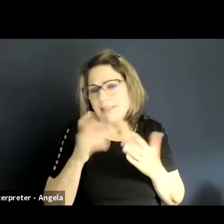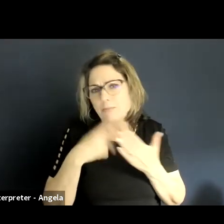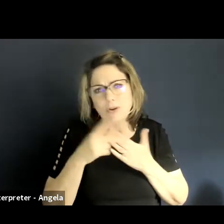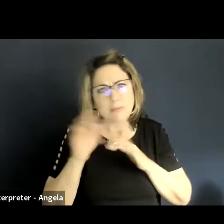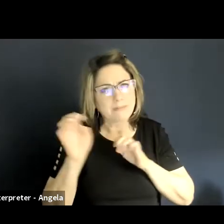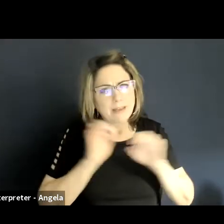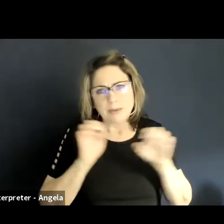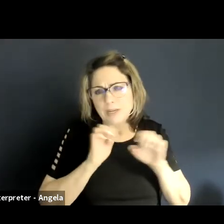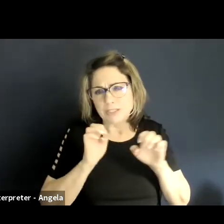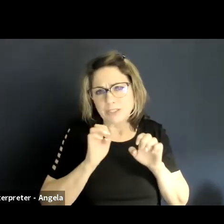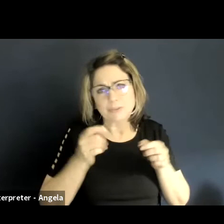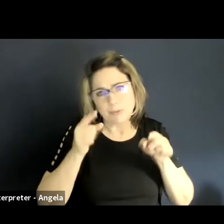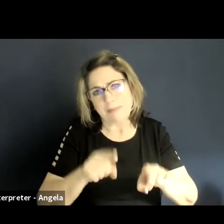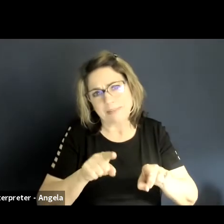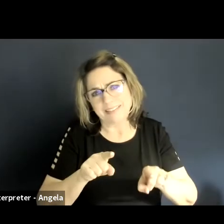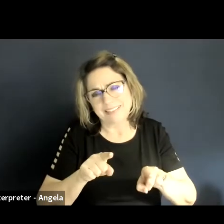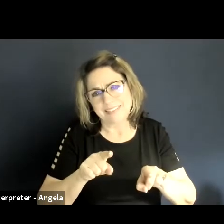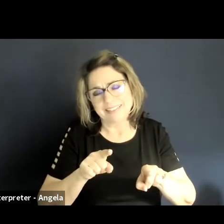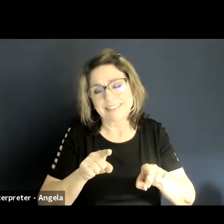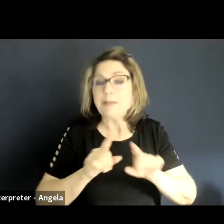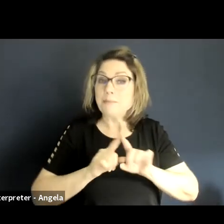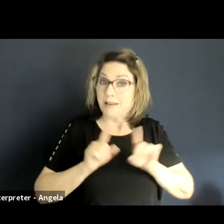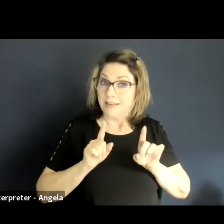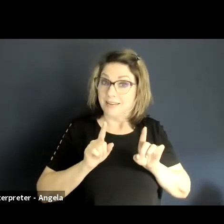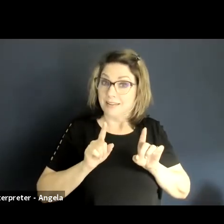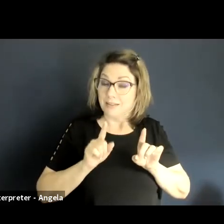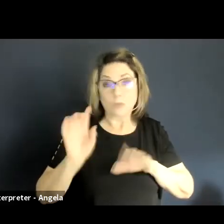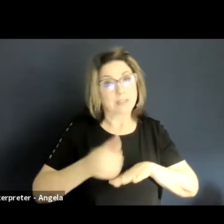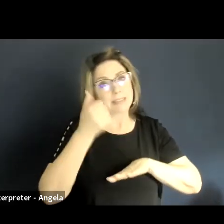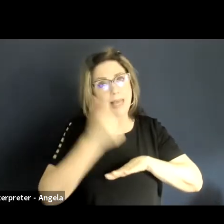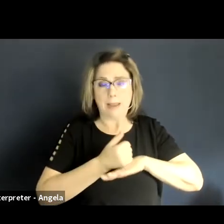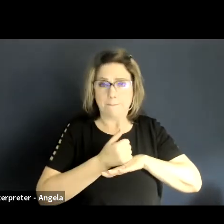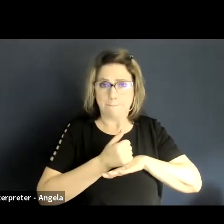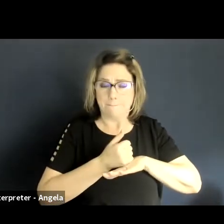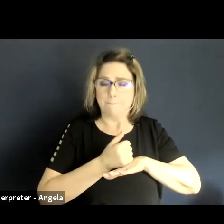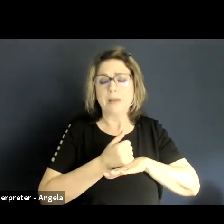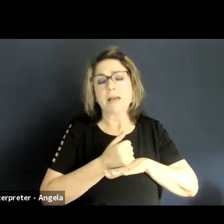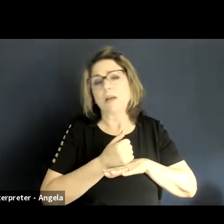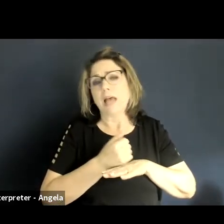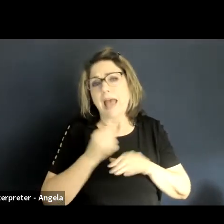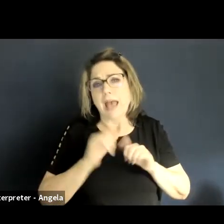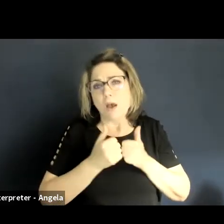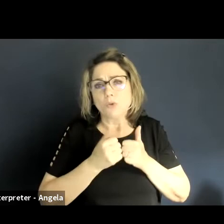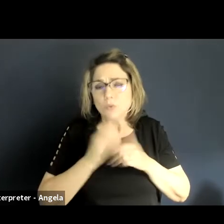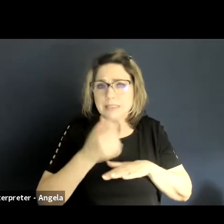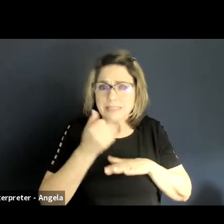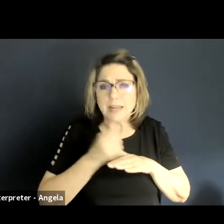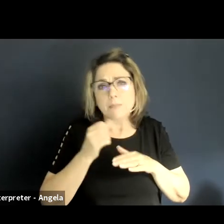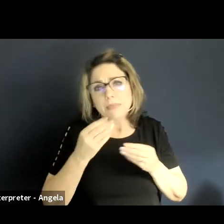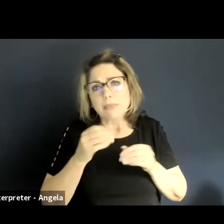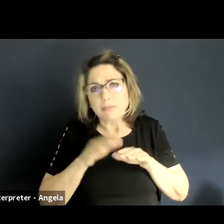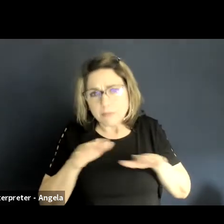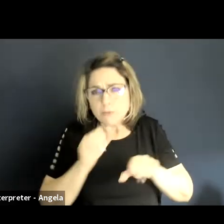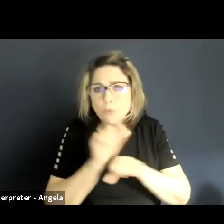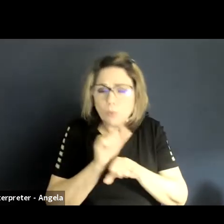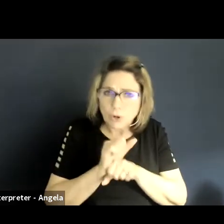evaluation necessarily occur. Instead, we're going to lay the groundwork for foundation for you about program evaluation, give you some tips and tricks